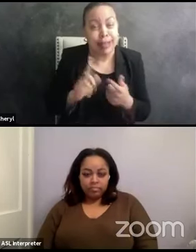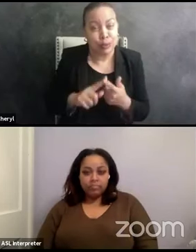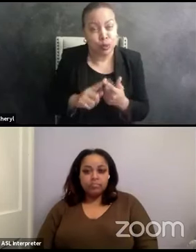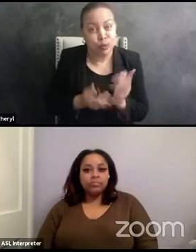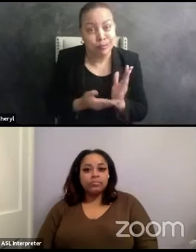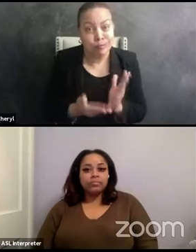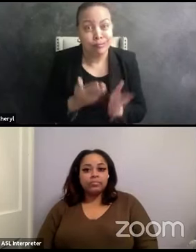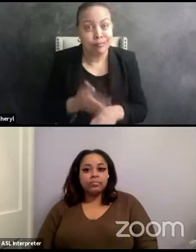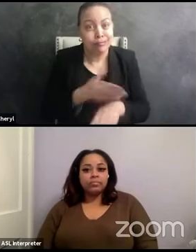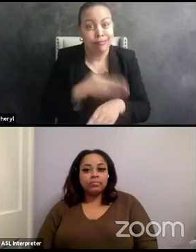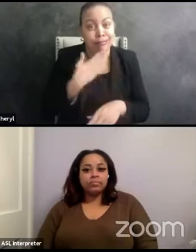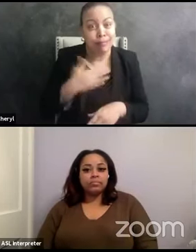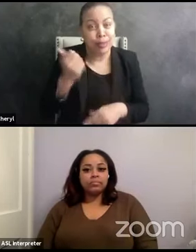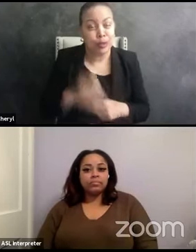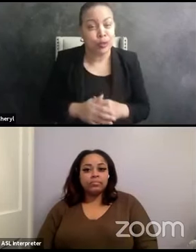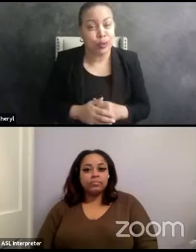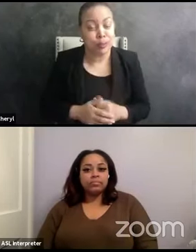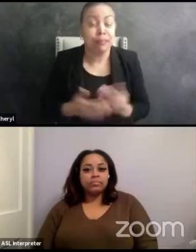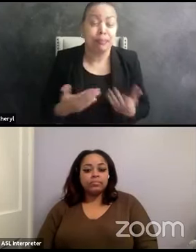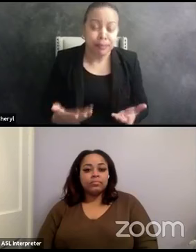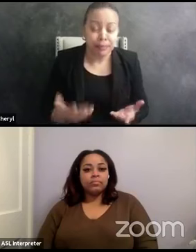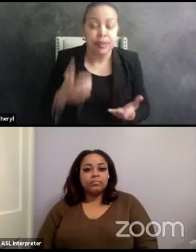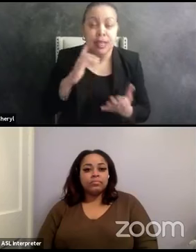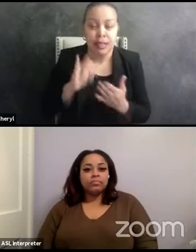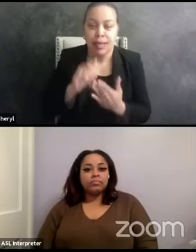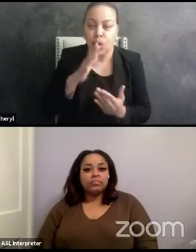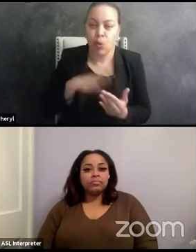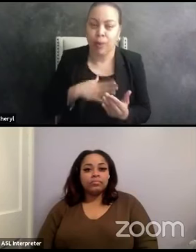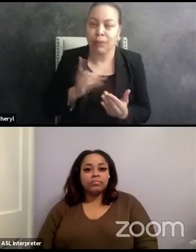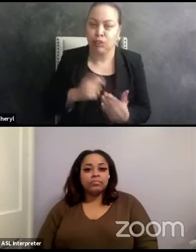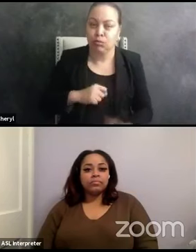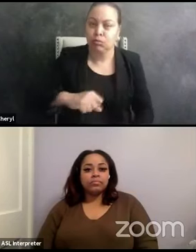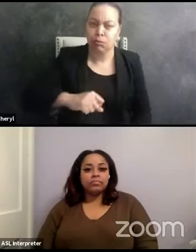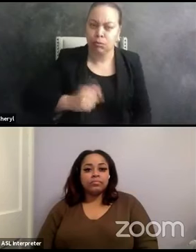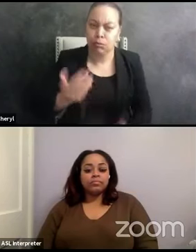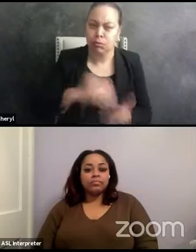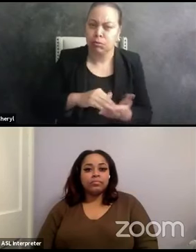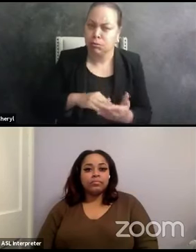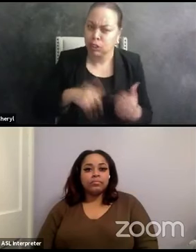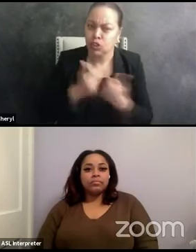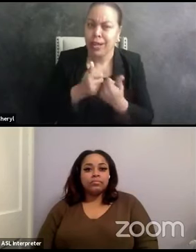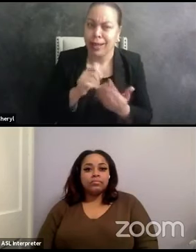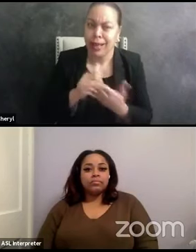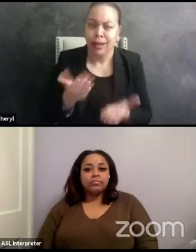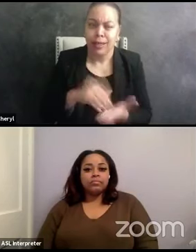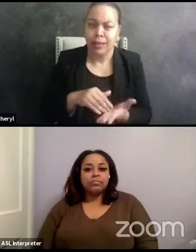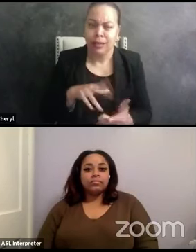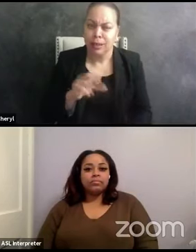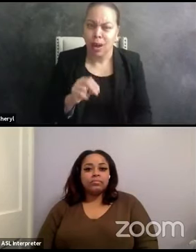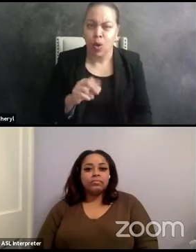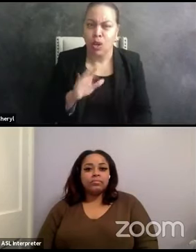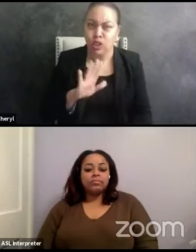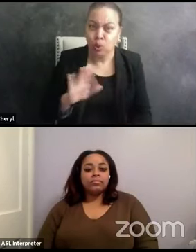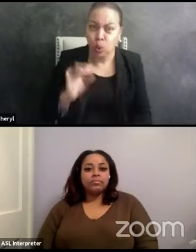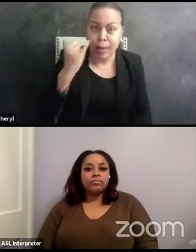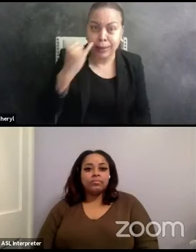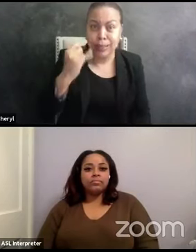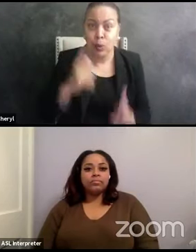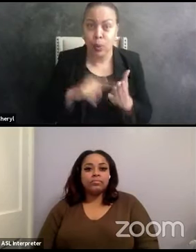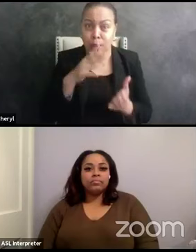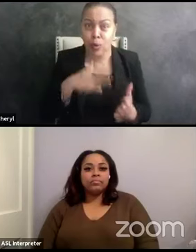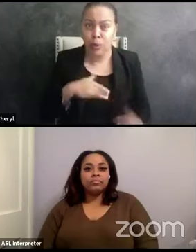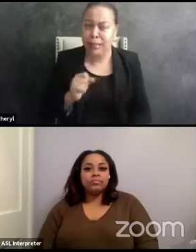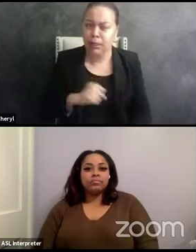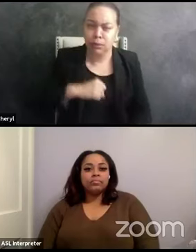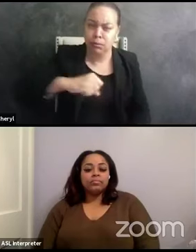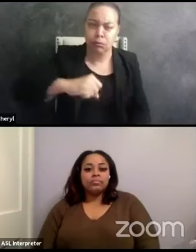better? And I think that, women have to constantly push back against externally defined ideas of womanhood.